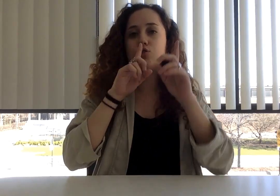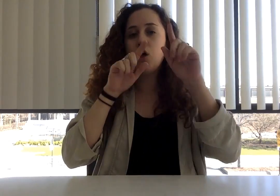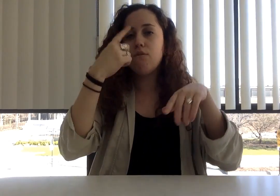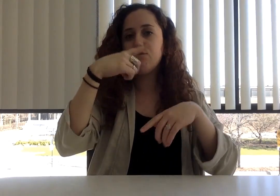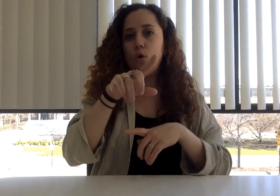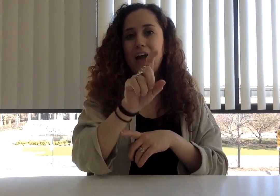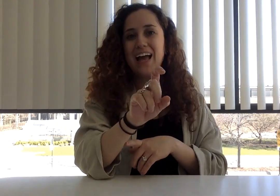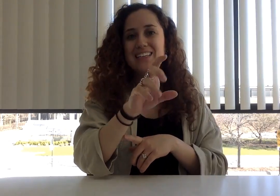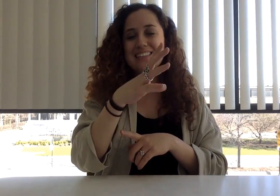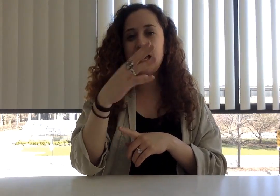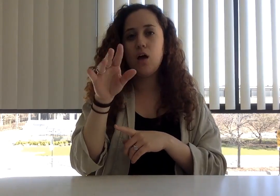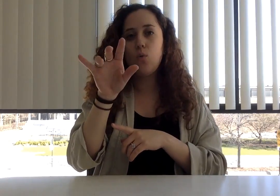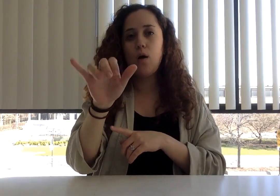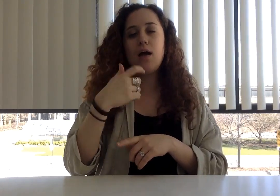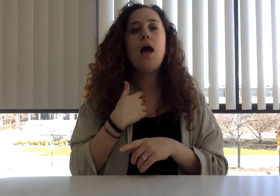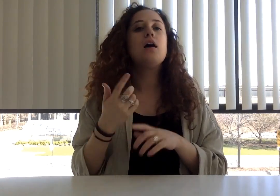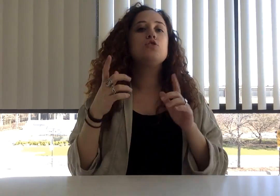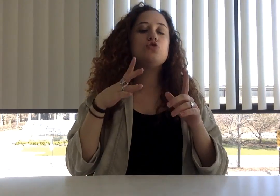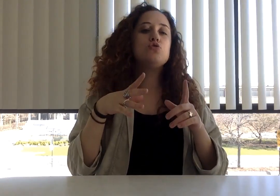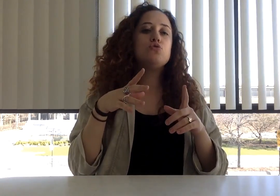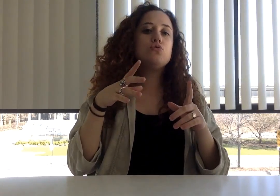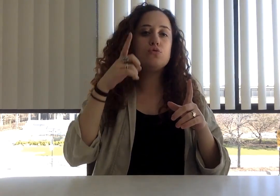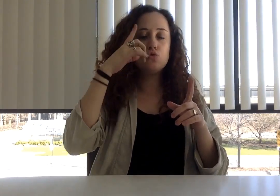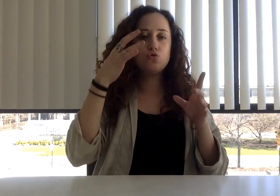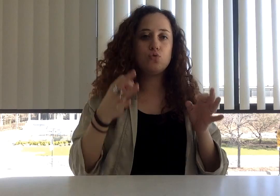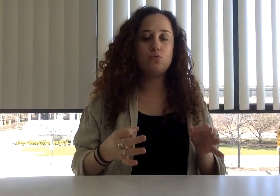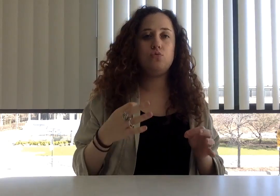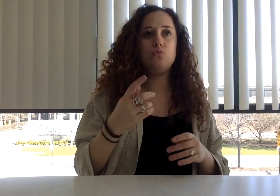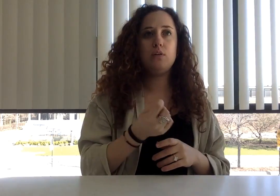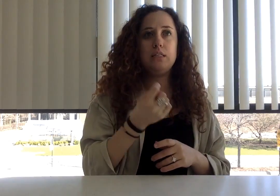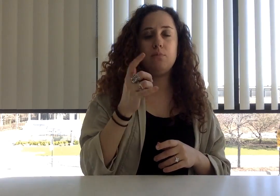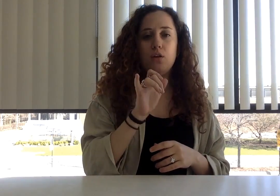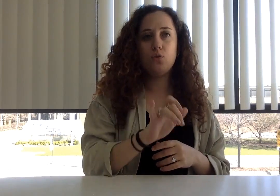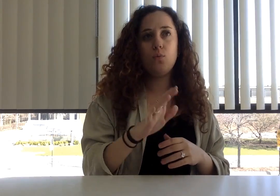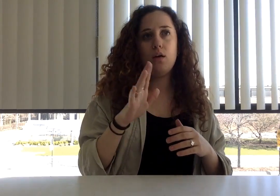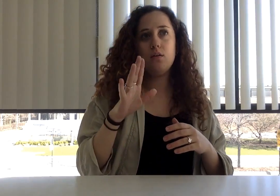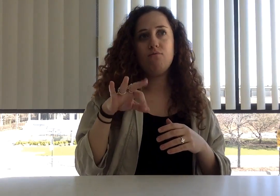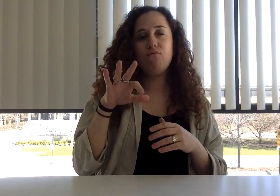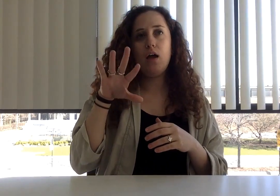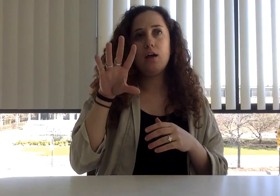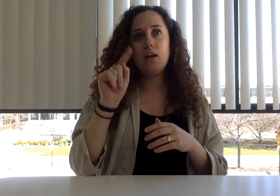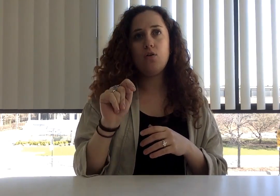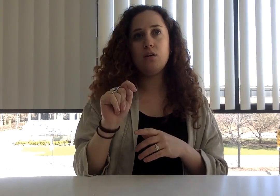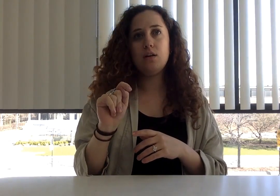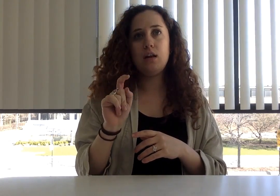the y's and find out that x equals 12 over 56 or 3 over 14.